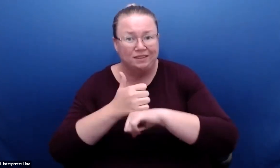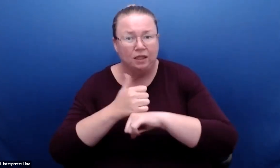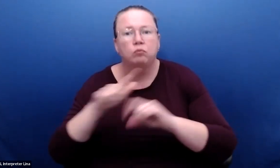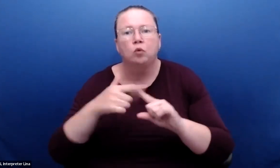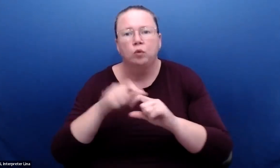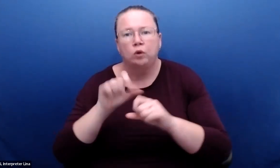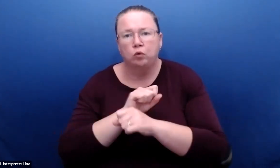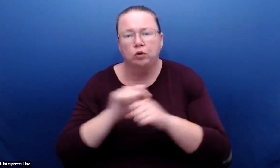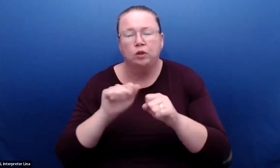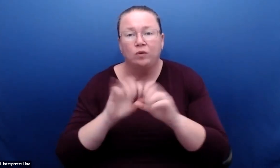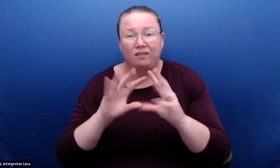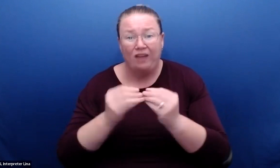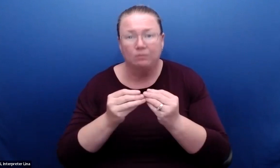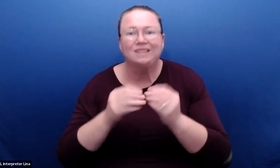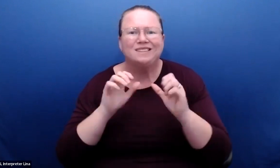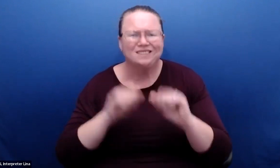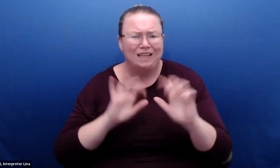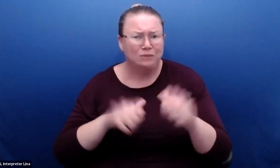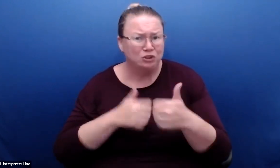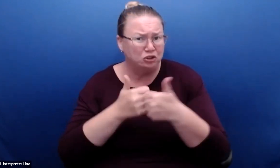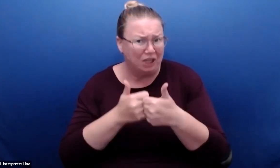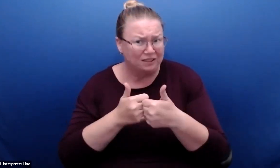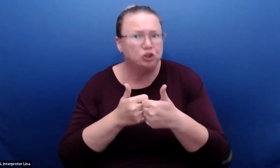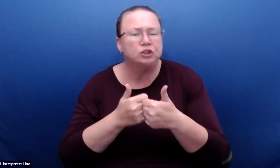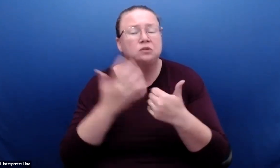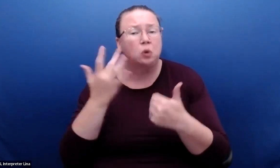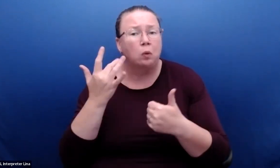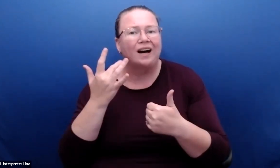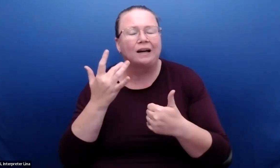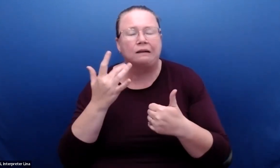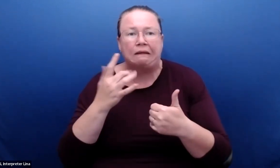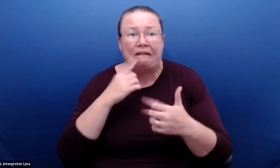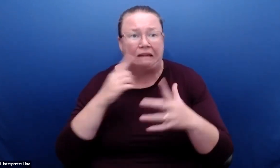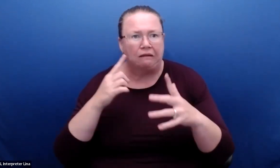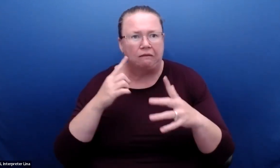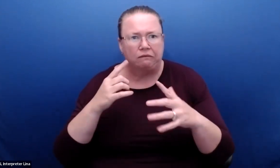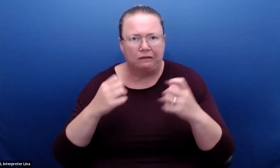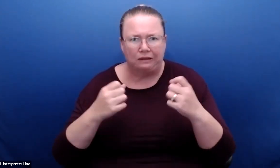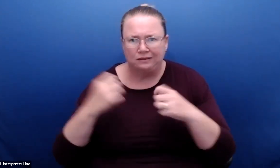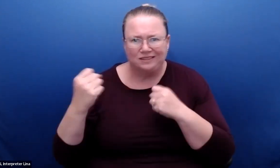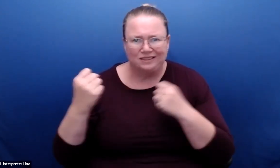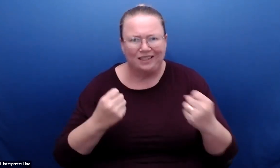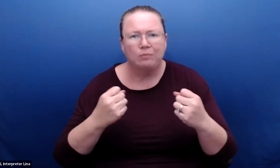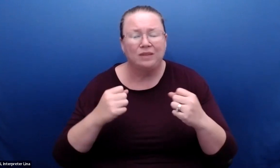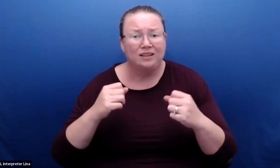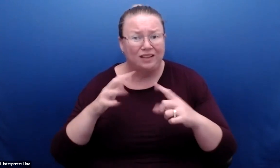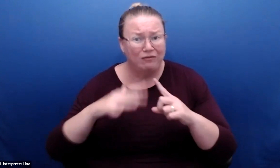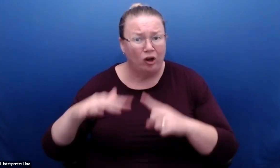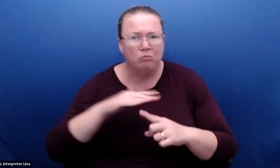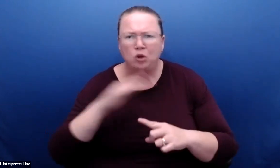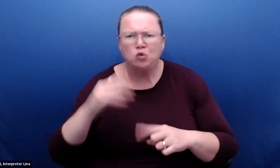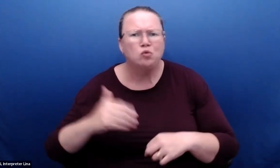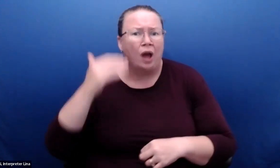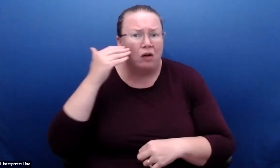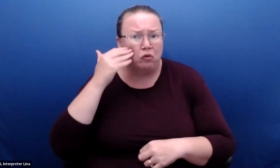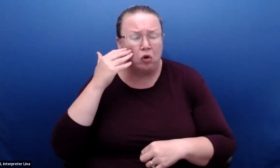the families. But it can be very challenging because it's a dynamic environment. You never know what situation you will face walking